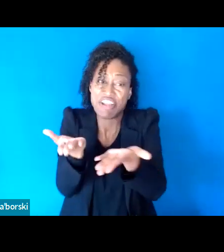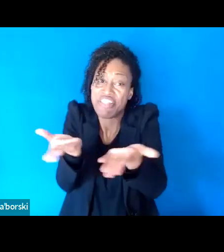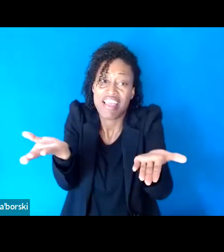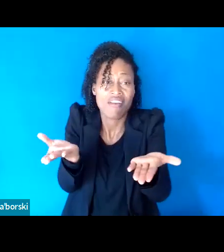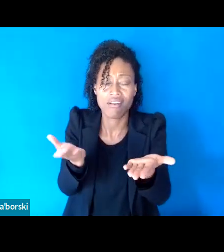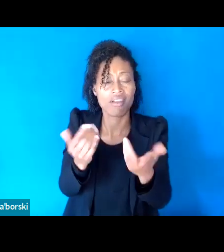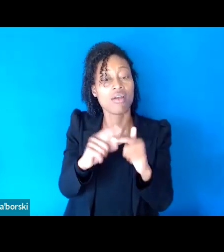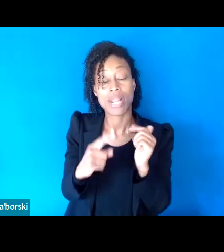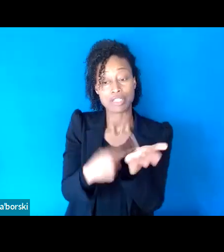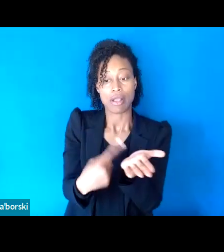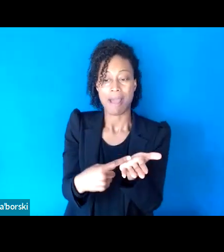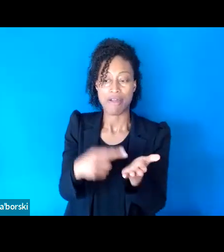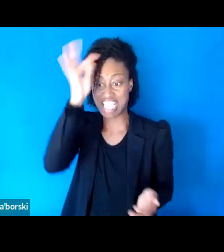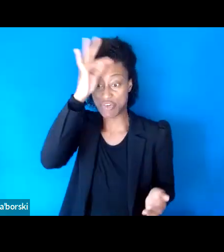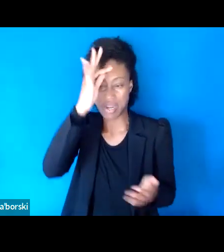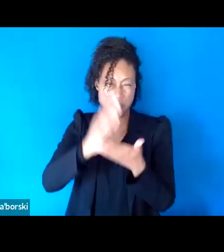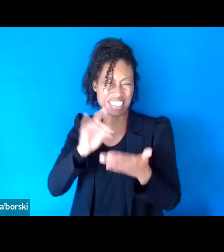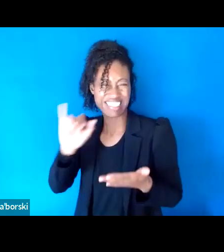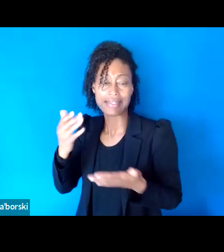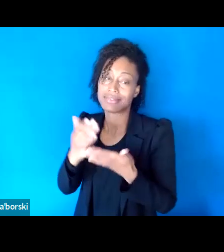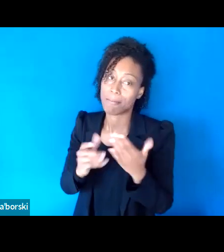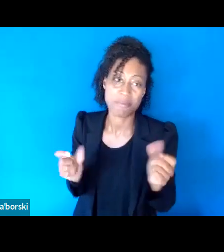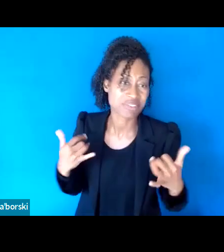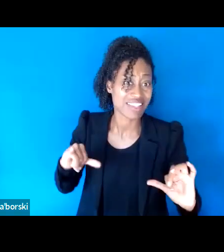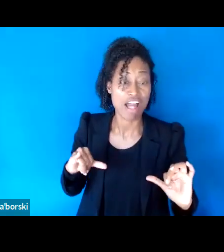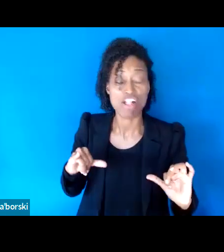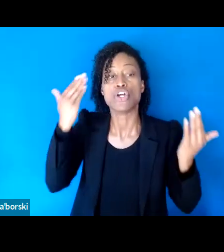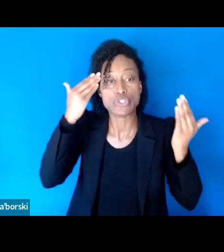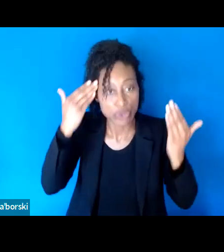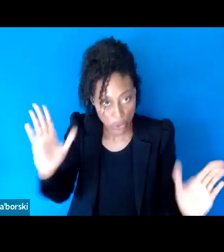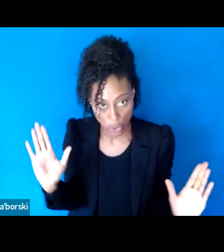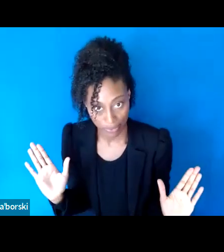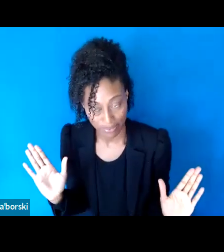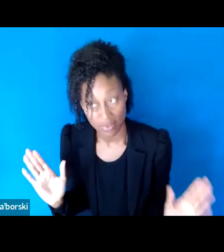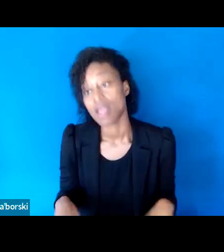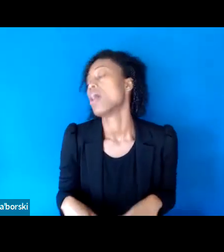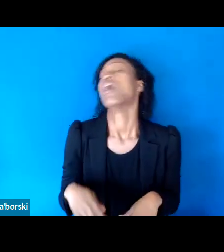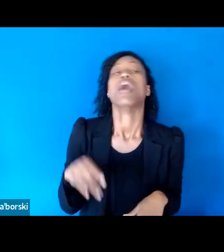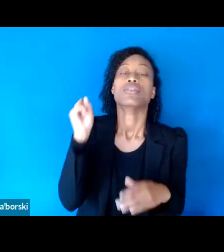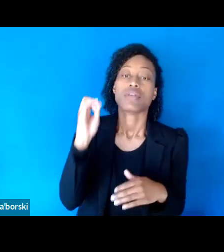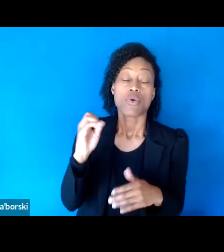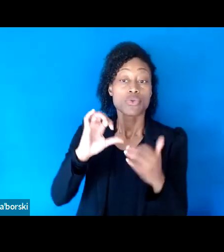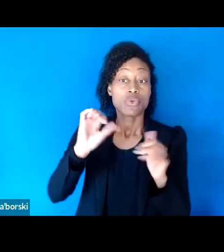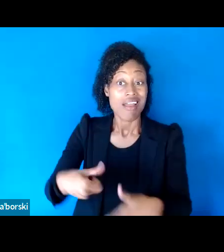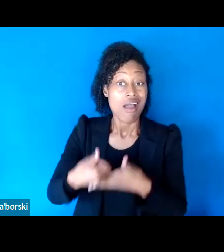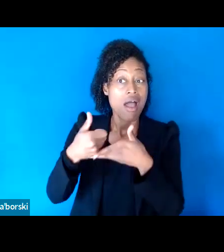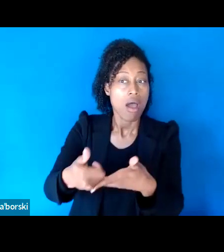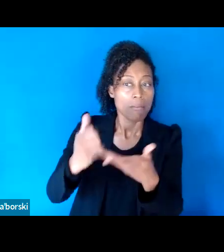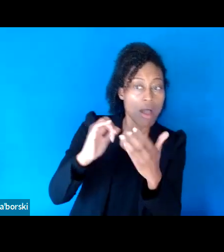When I talk about the ignorance piece of it. So I think one way to be helpful in that is just,